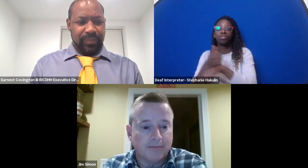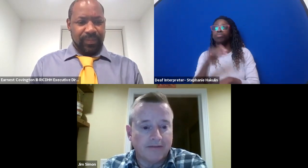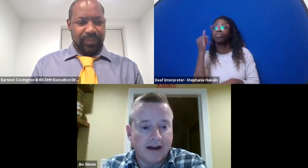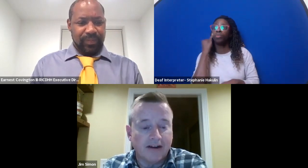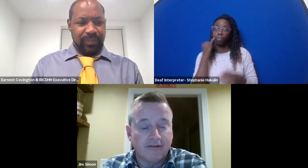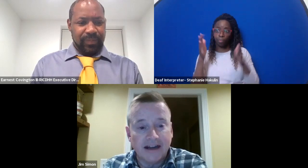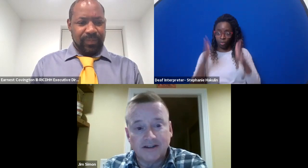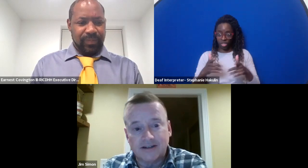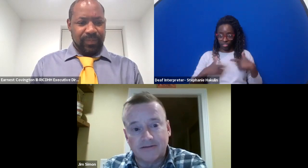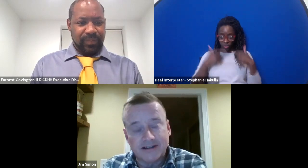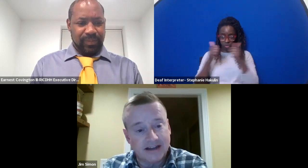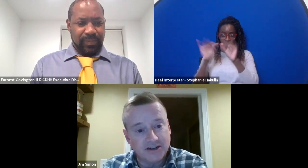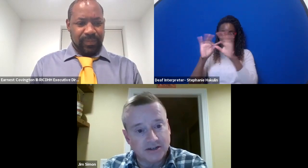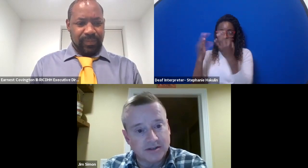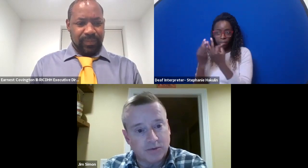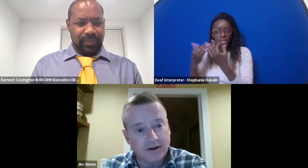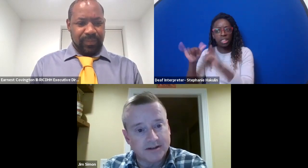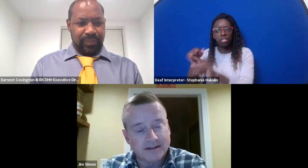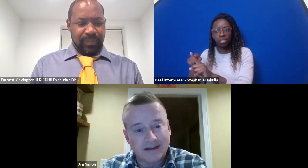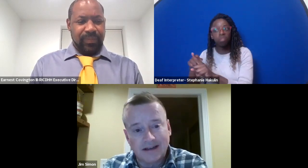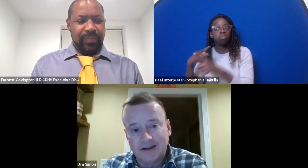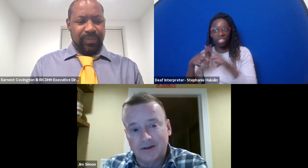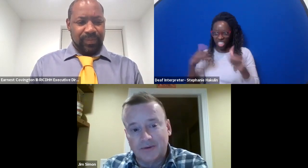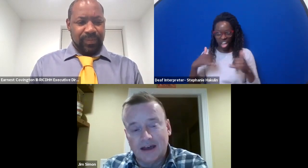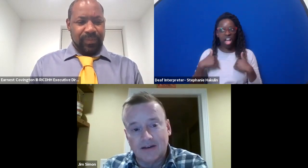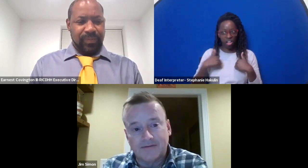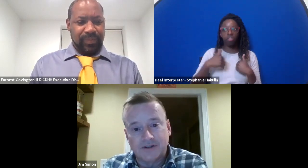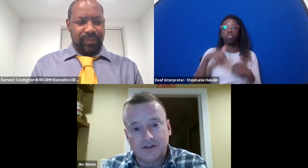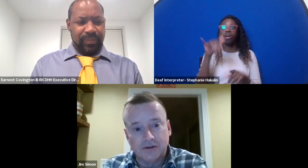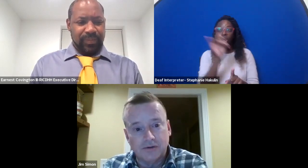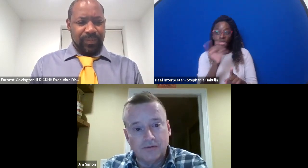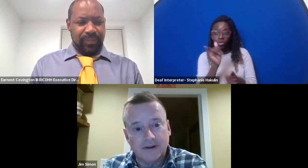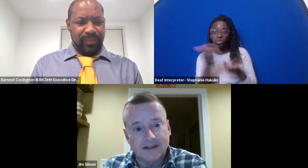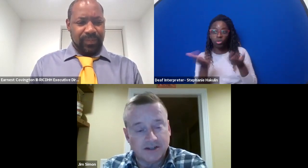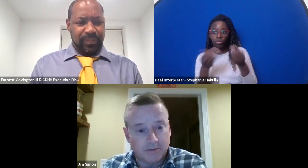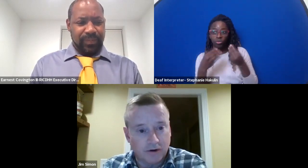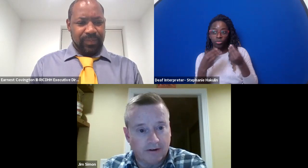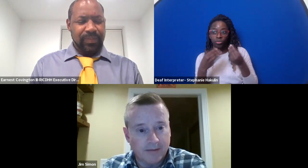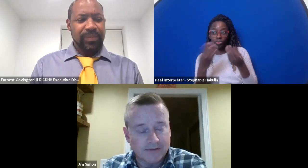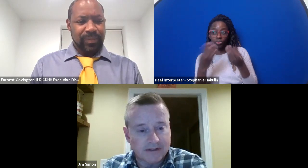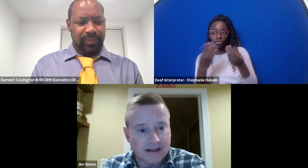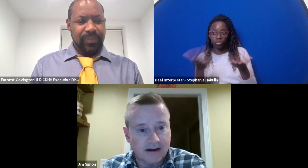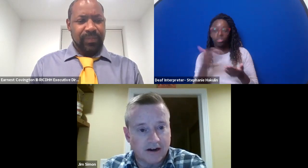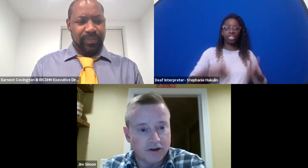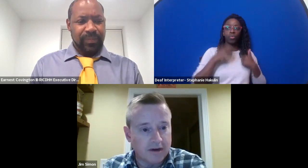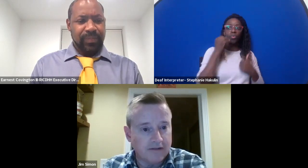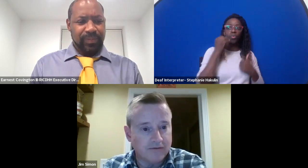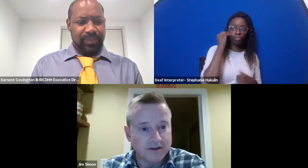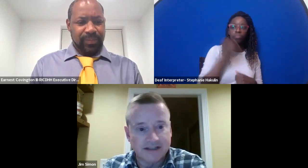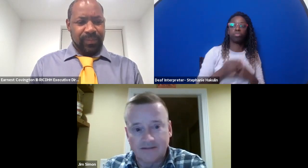We provide a range of residential supports. We have 2 residential programs that